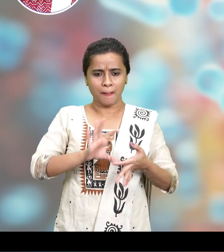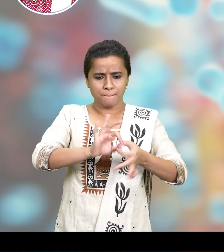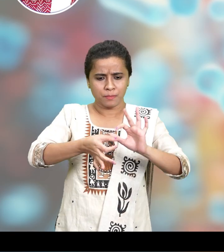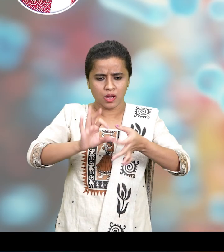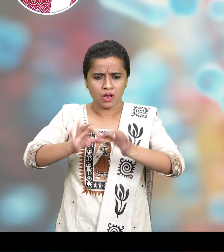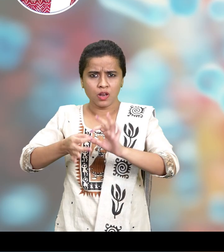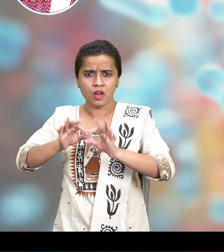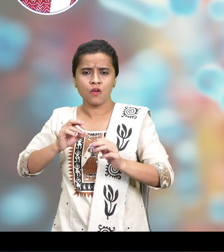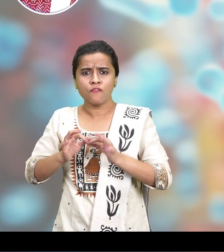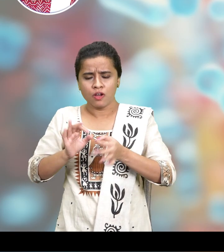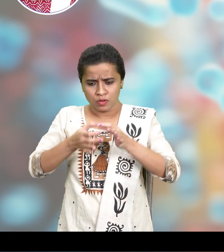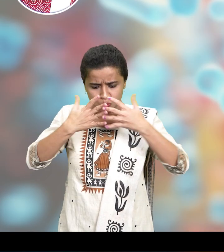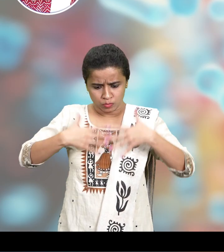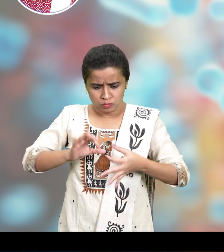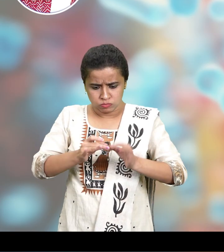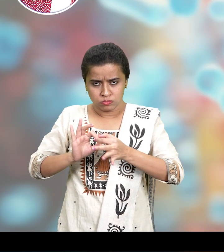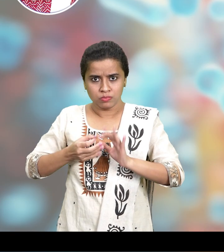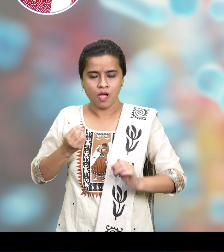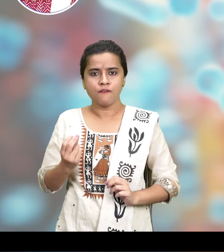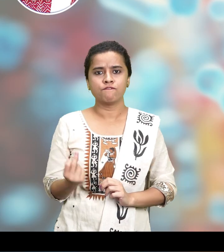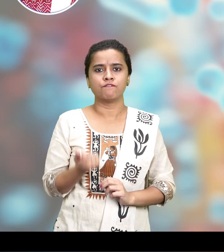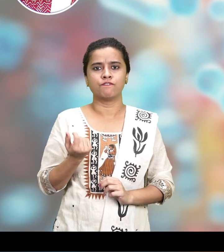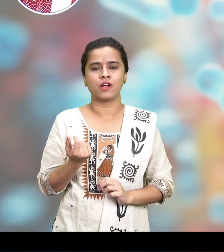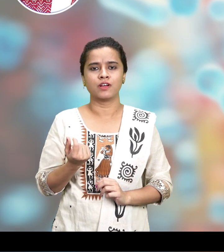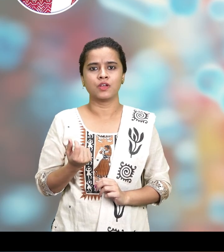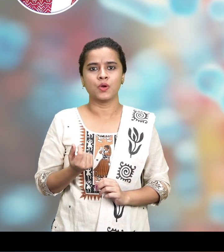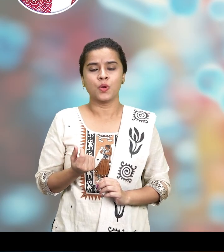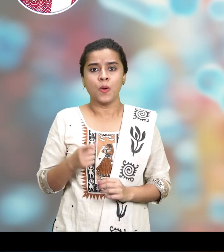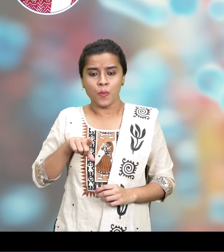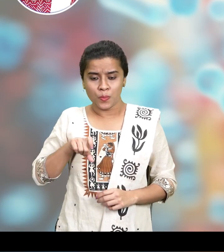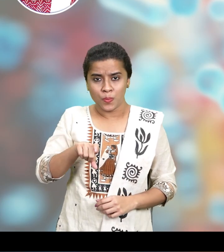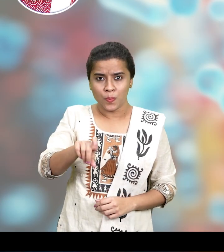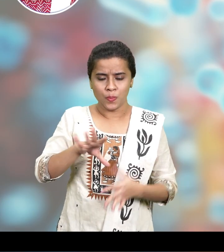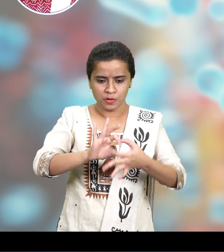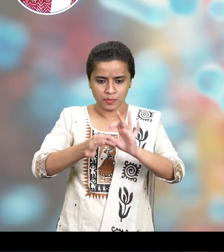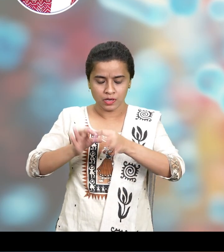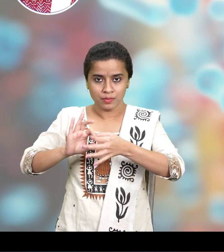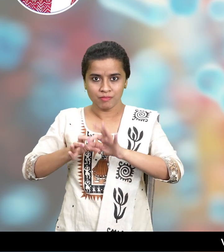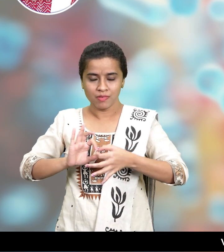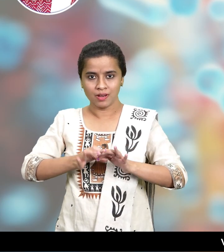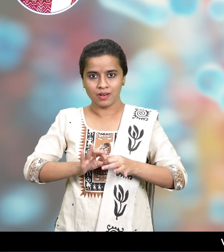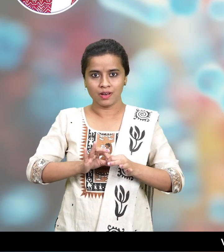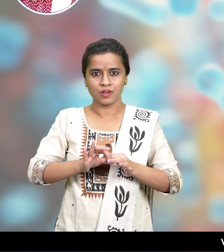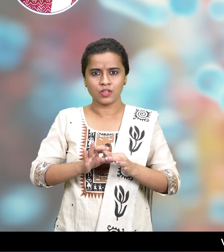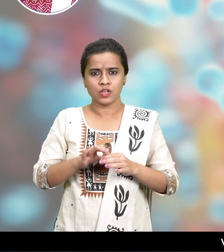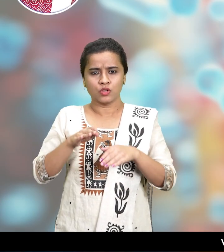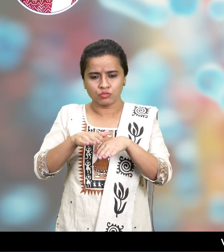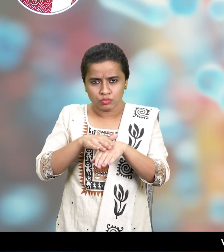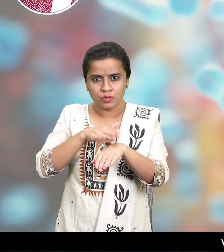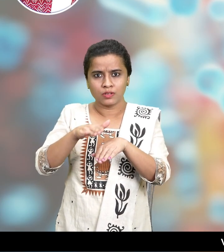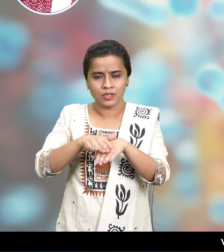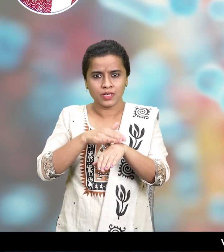multiply very quickly, while worms multiply very slowly